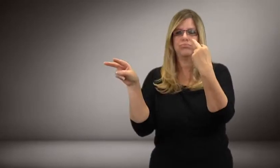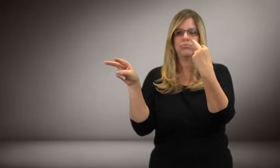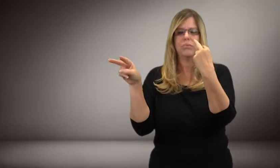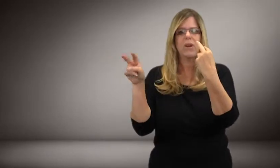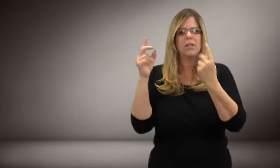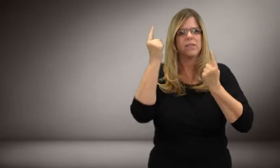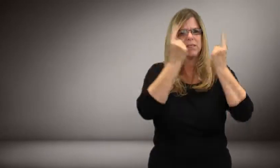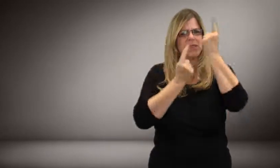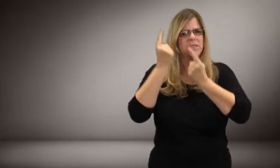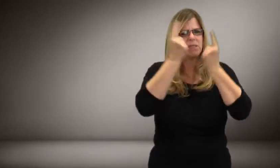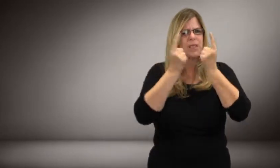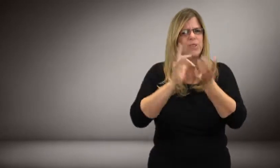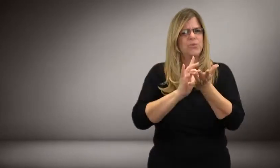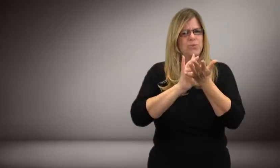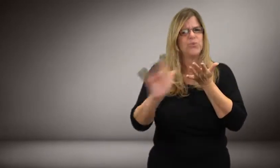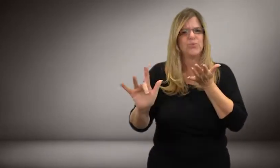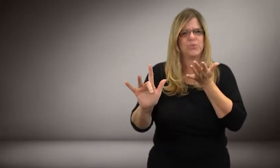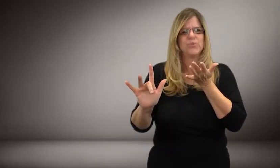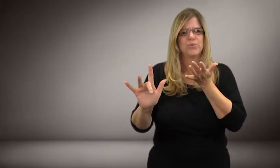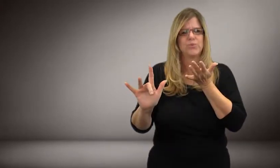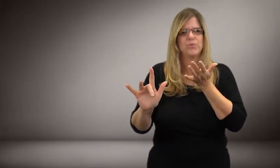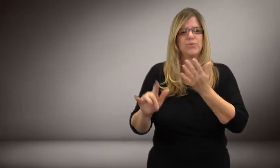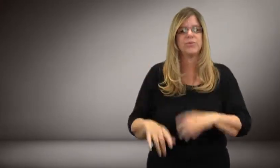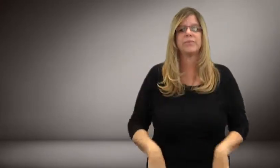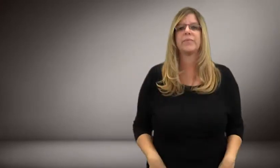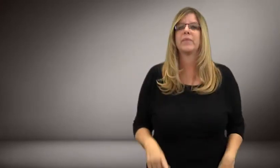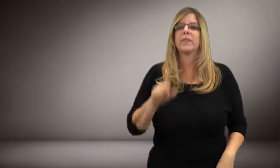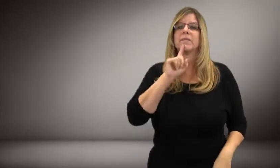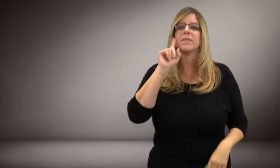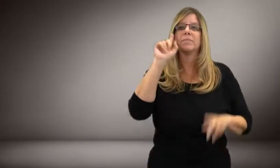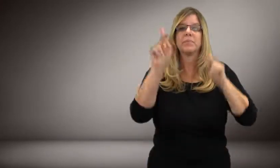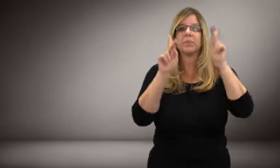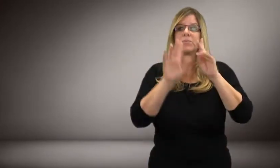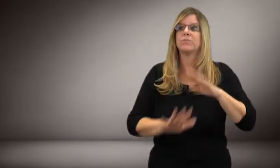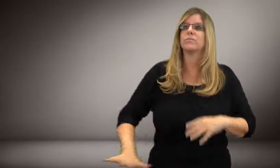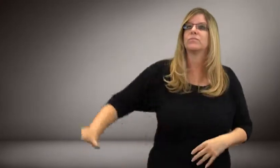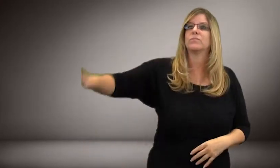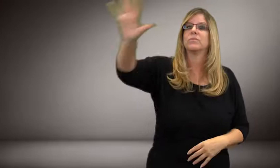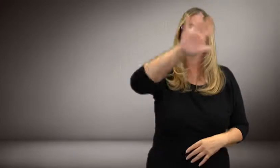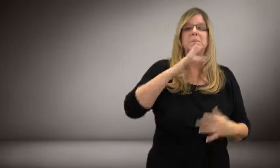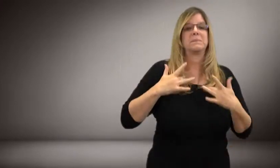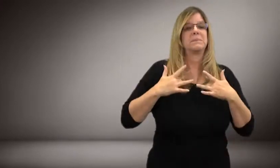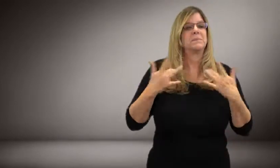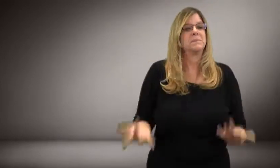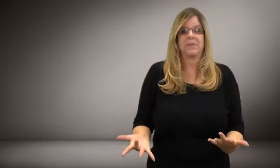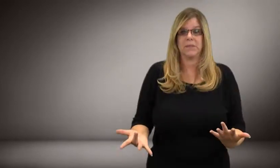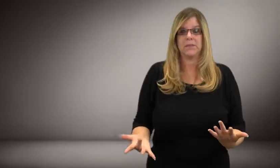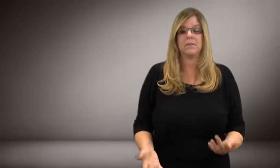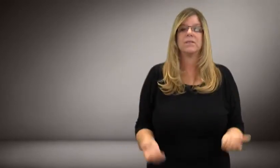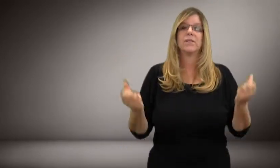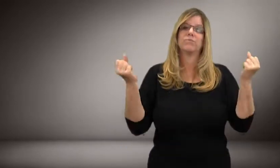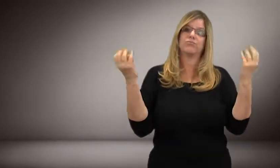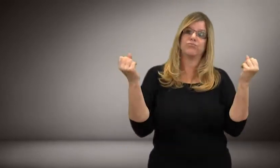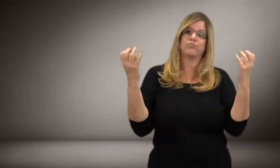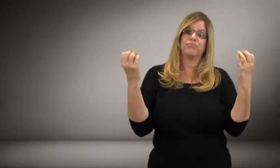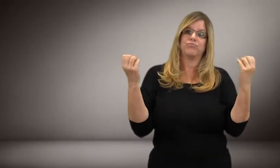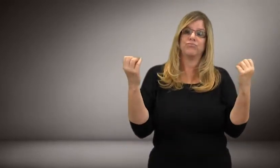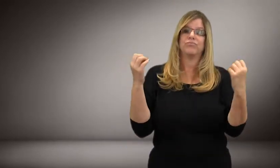people are signing with one another and that eye contact is broken, it is considered rude. Deaf people, in general, when they